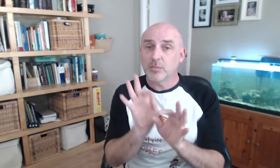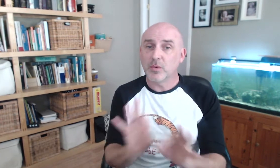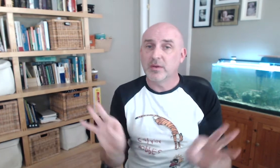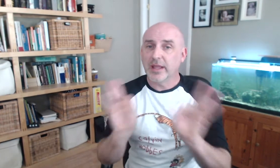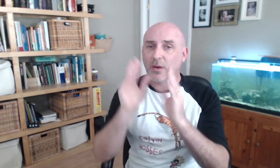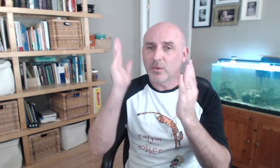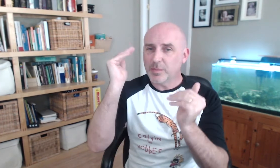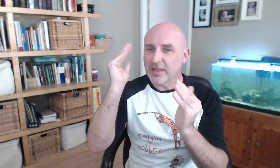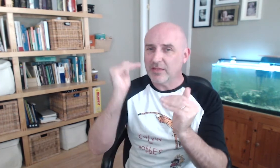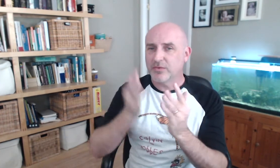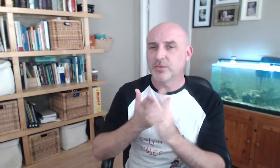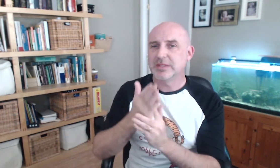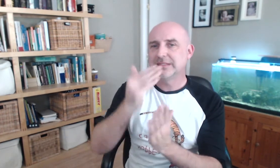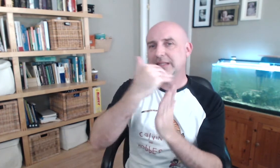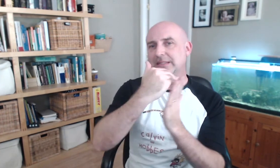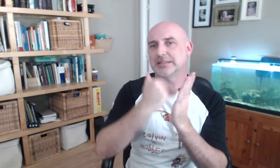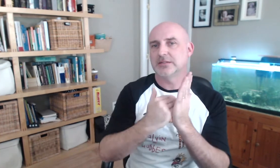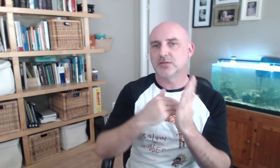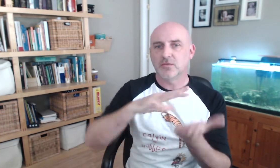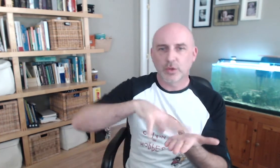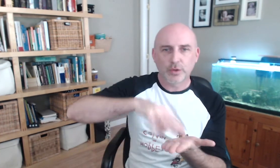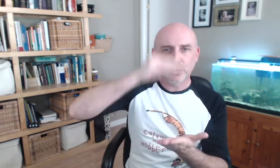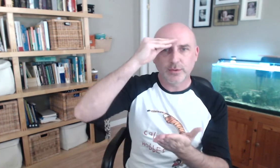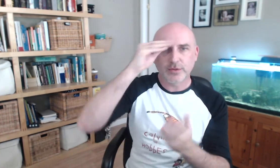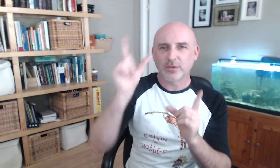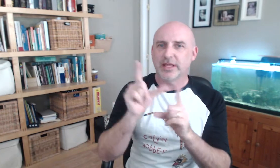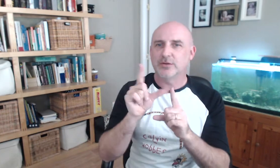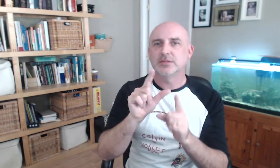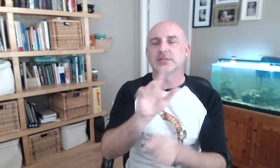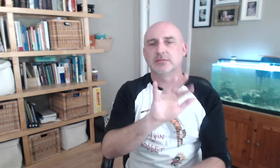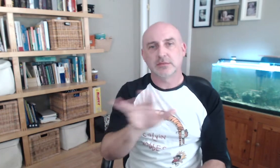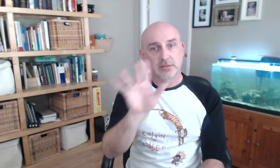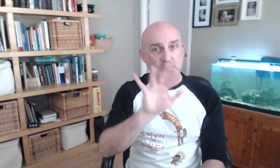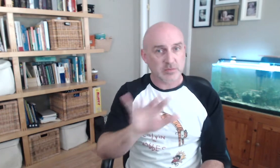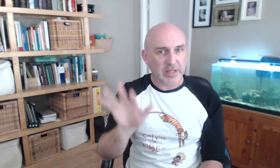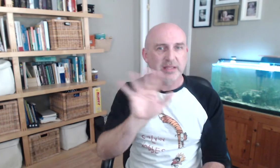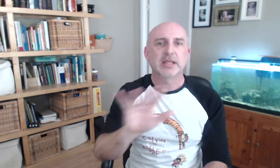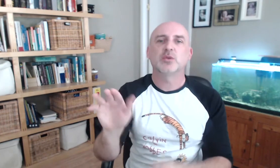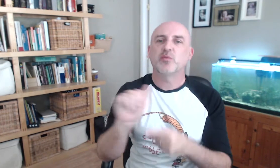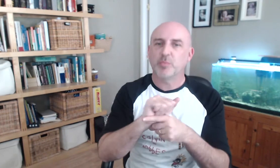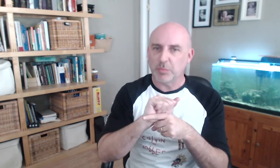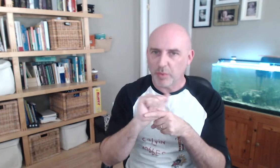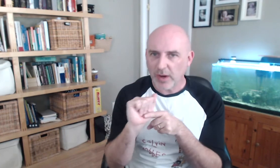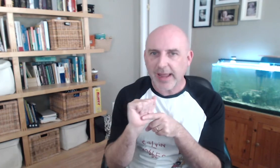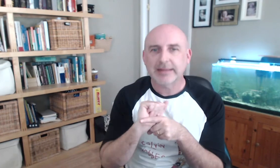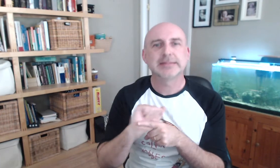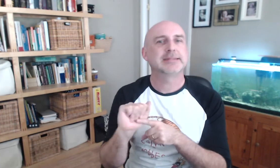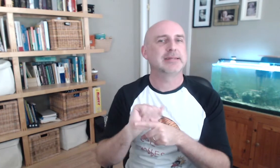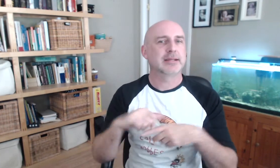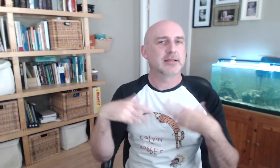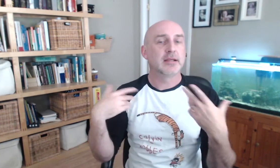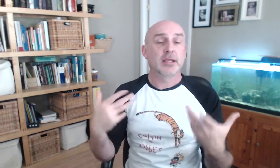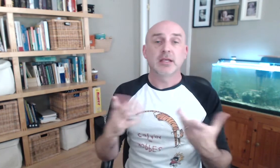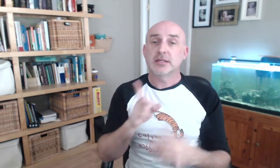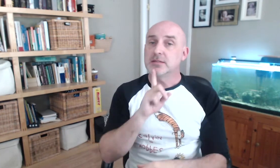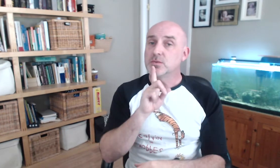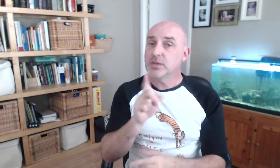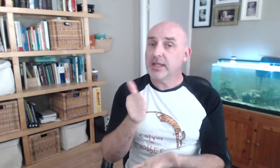important. I hope that through these lessons you've learned your letters and your spelling, and you've been practicing, and because it's really